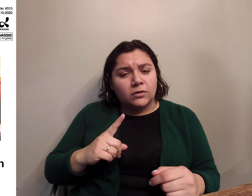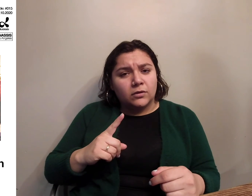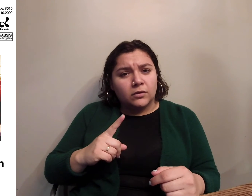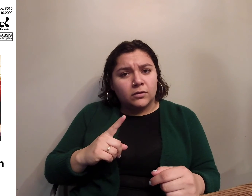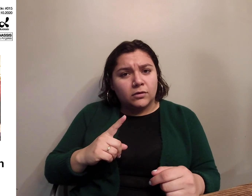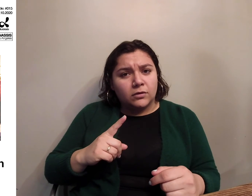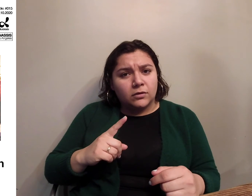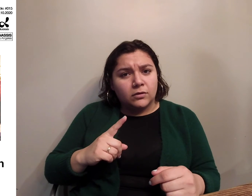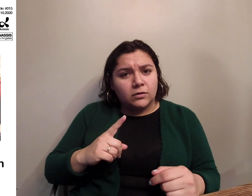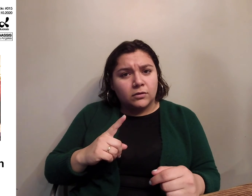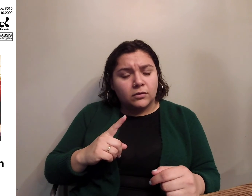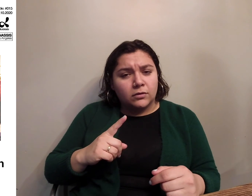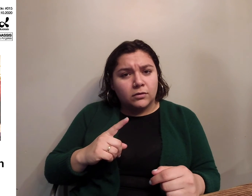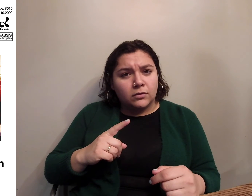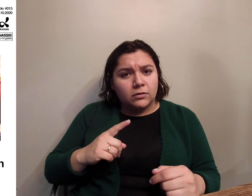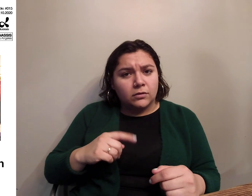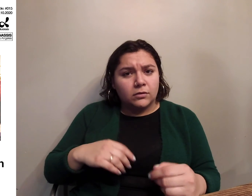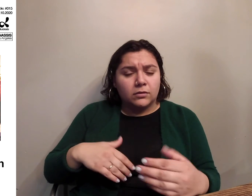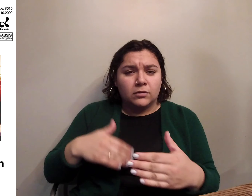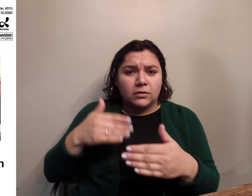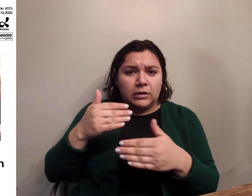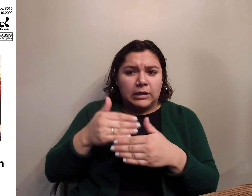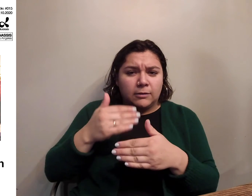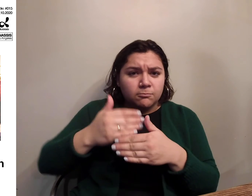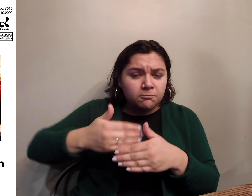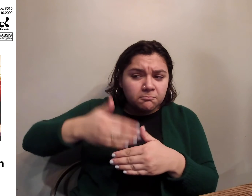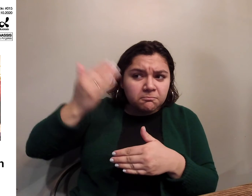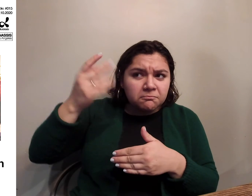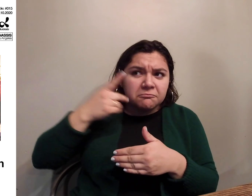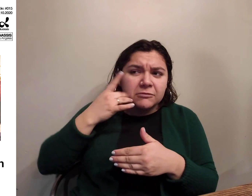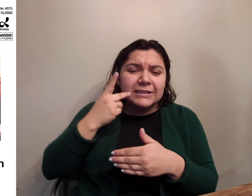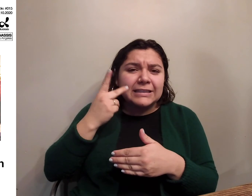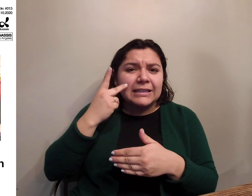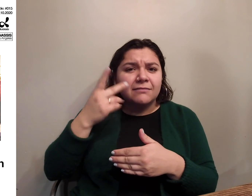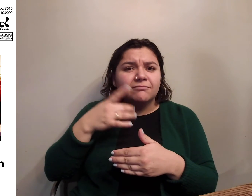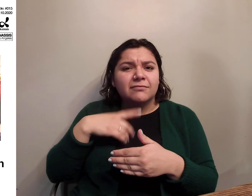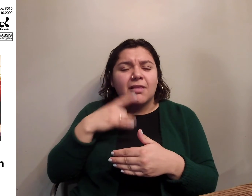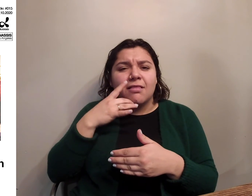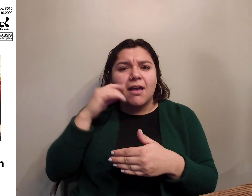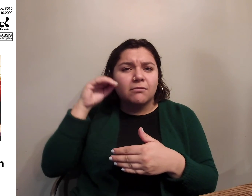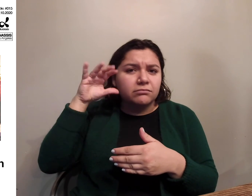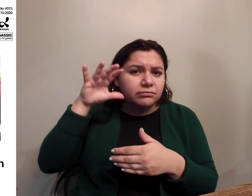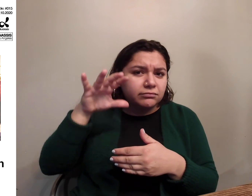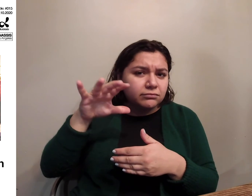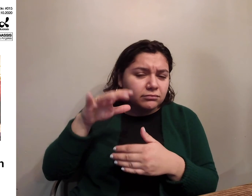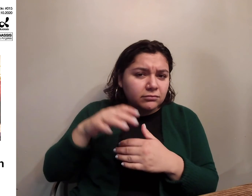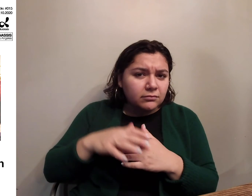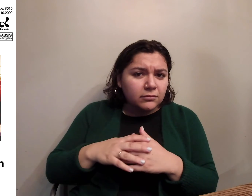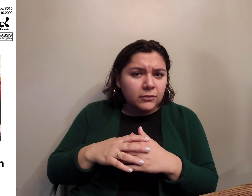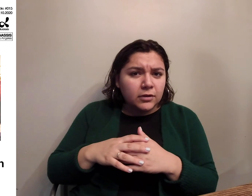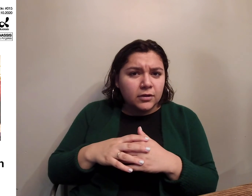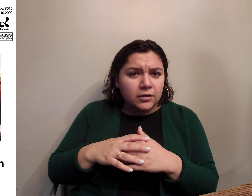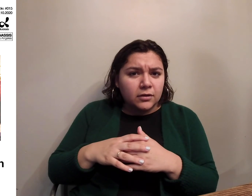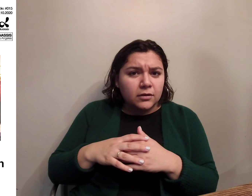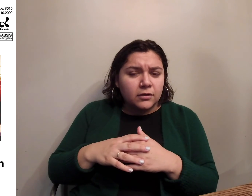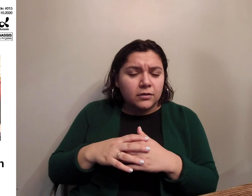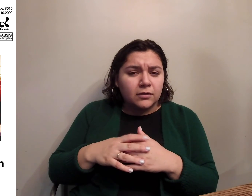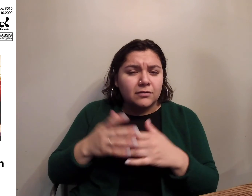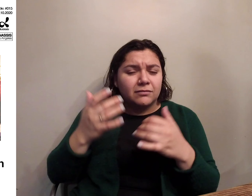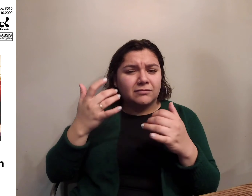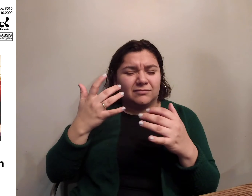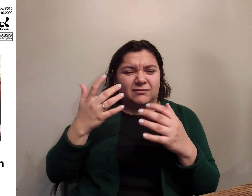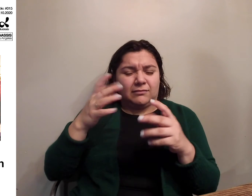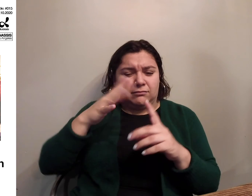The window is a spotlight on the madness down below.